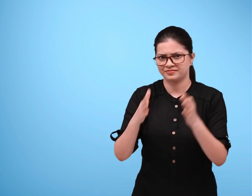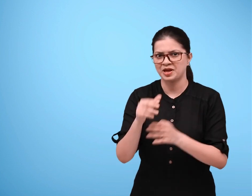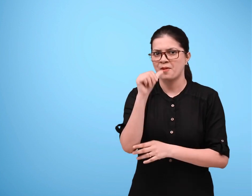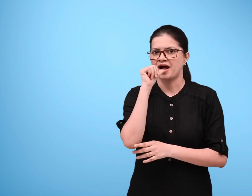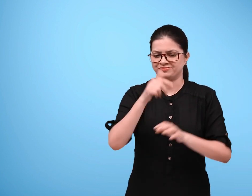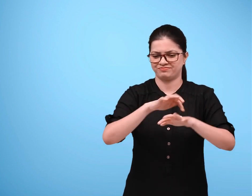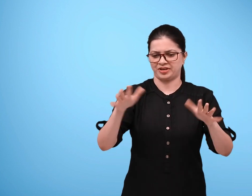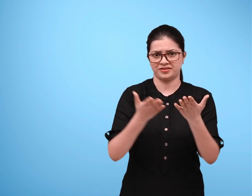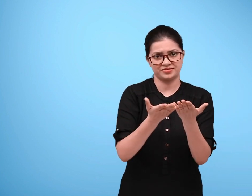water,